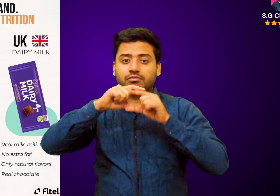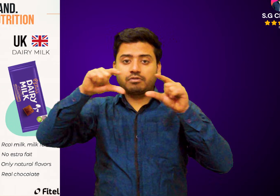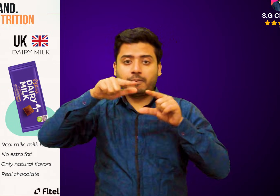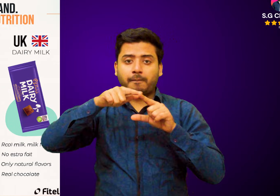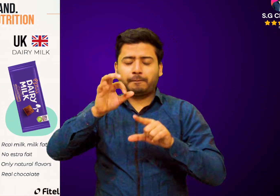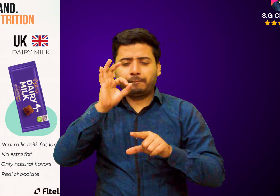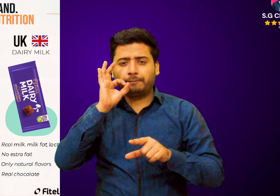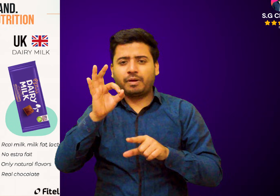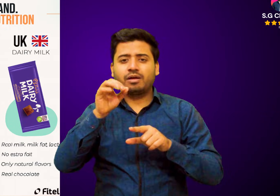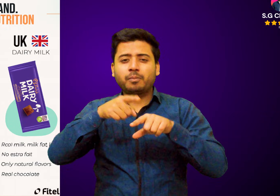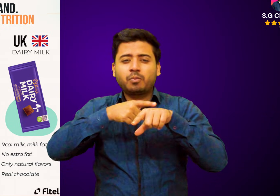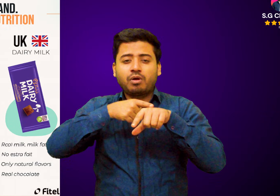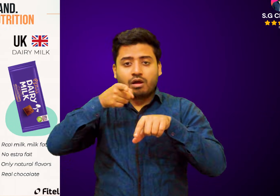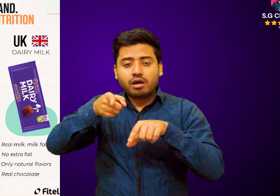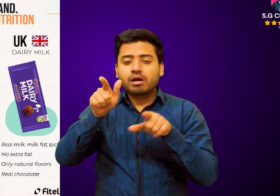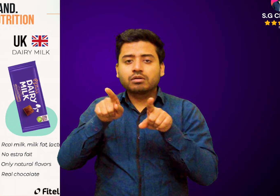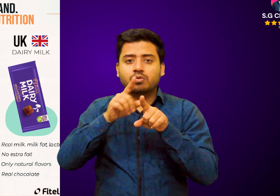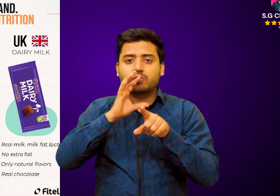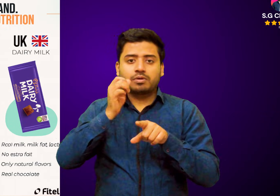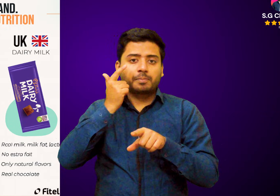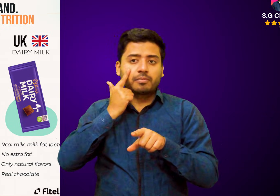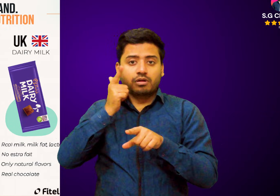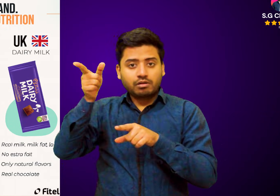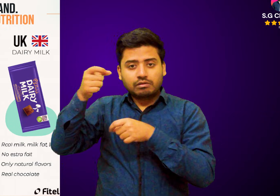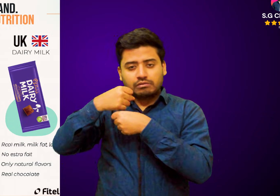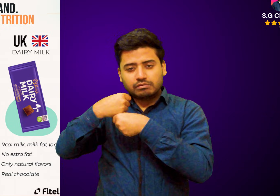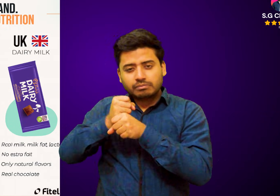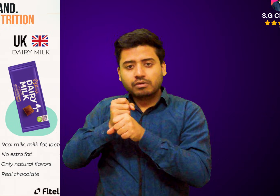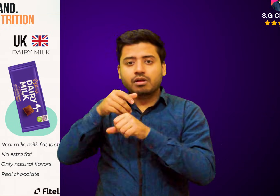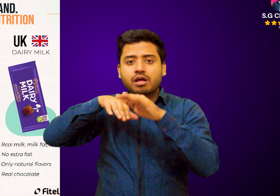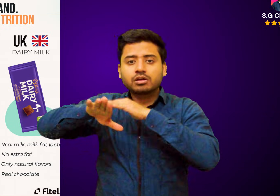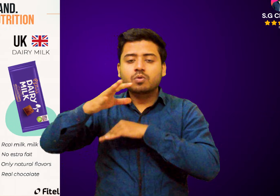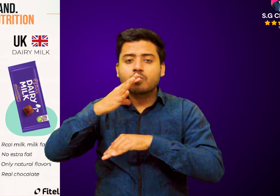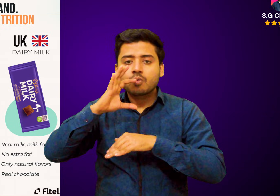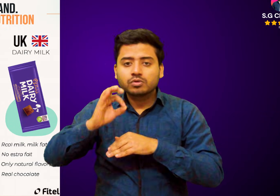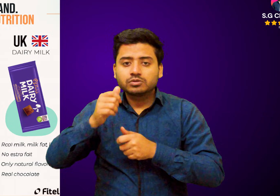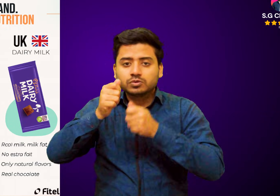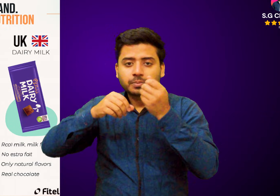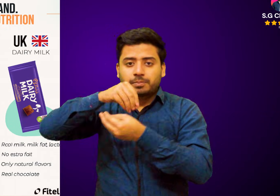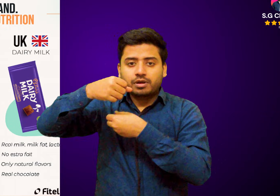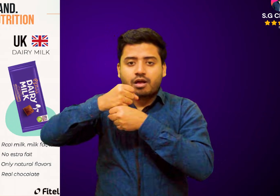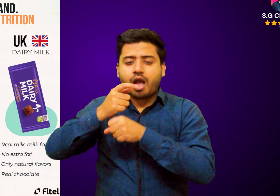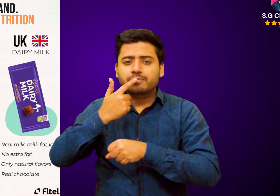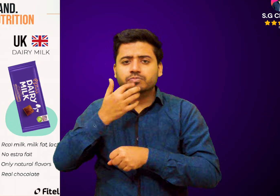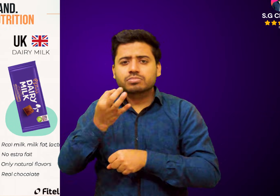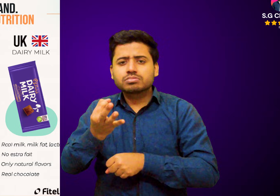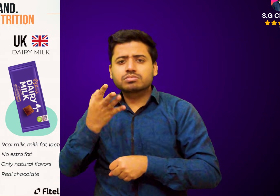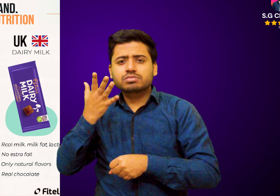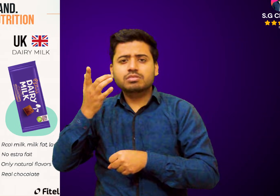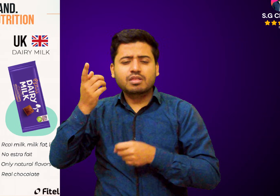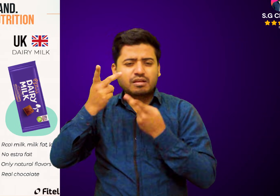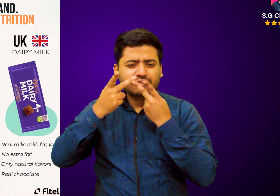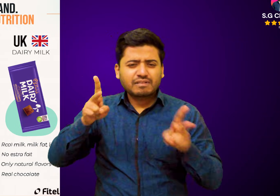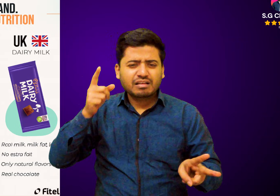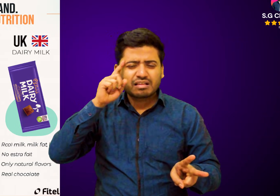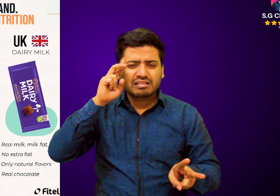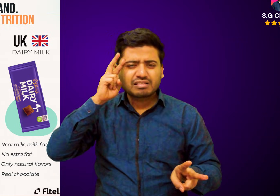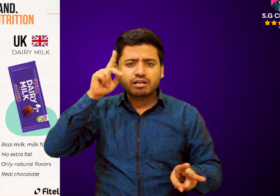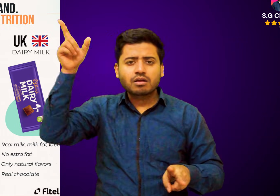minimal natural ingredients, consuming any chocolate in moderation. Real milk chocolate is a solid confectionery made by